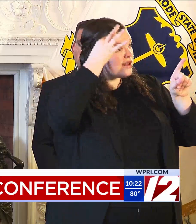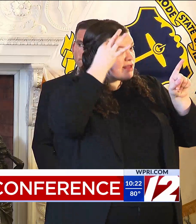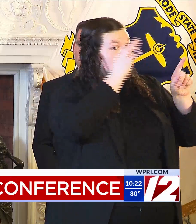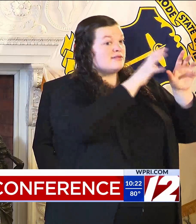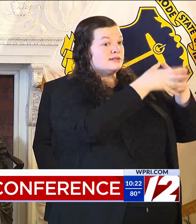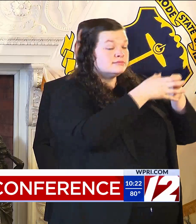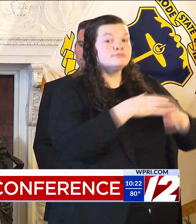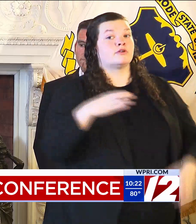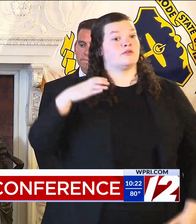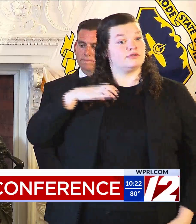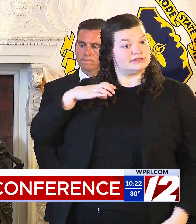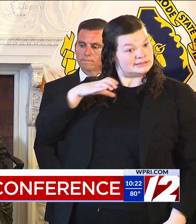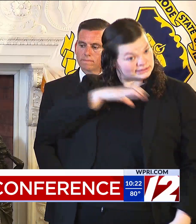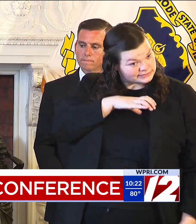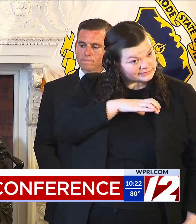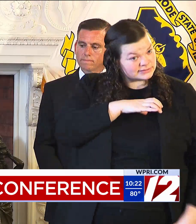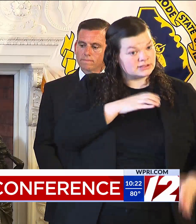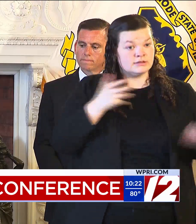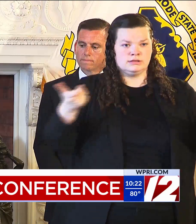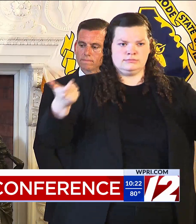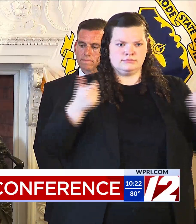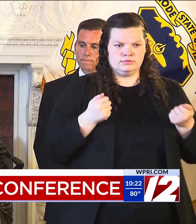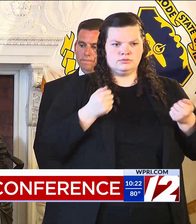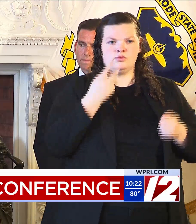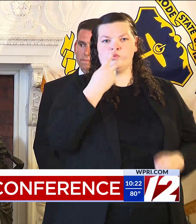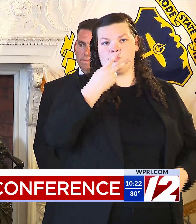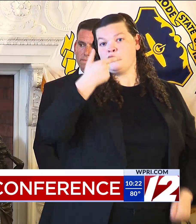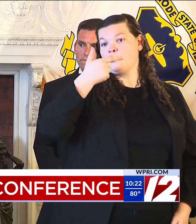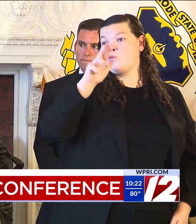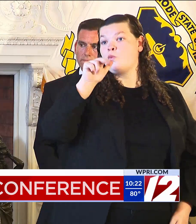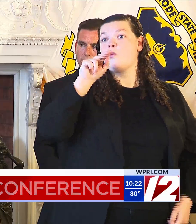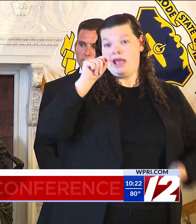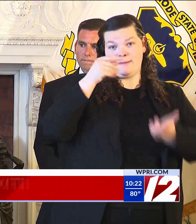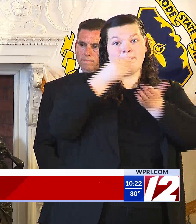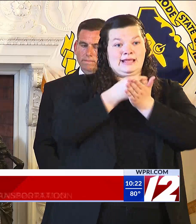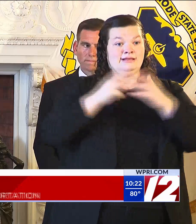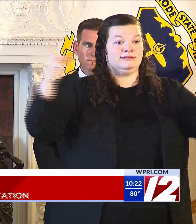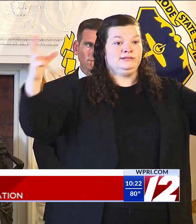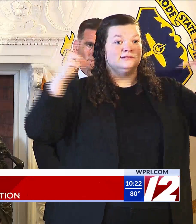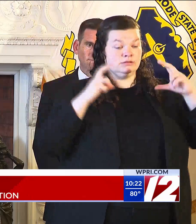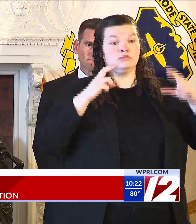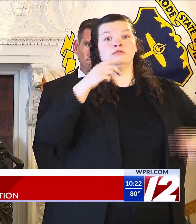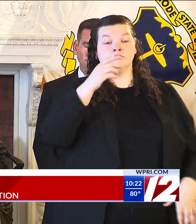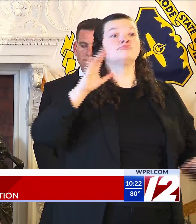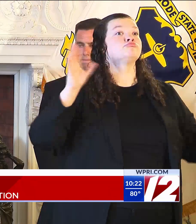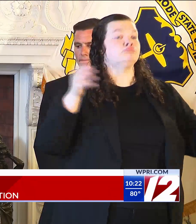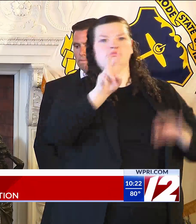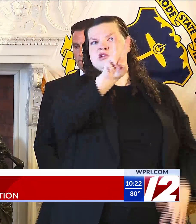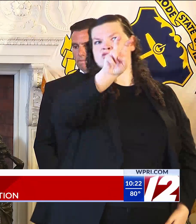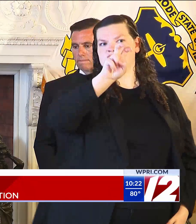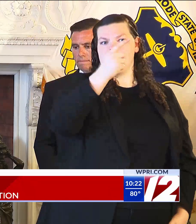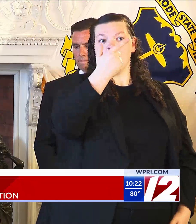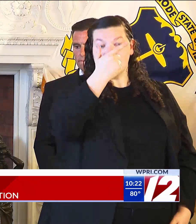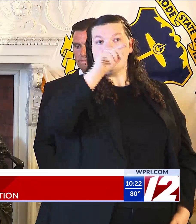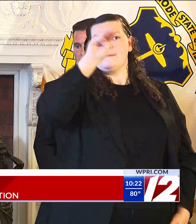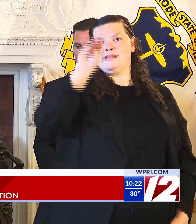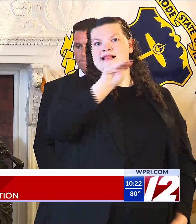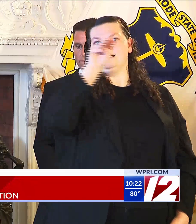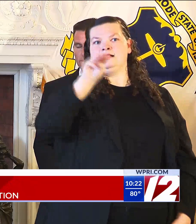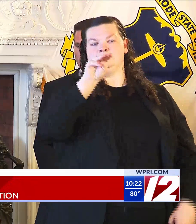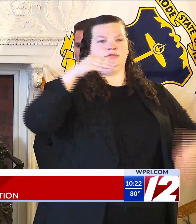received 2 grants totaling to $221 million. That funding